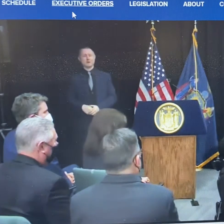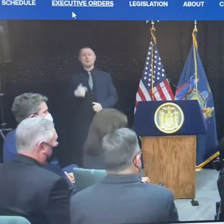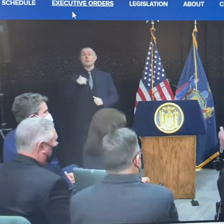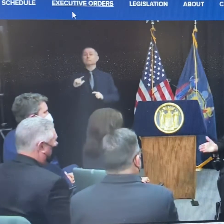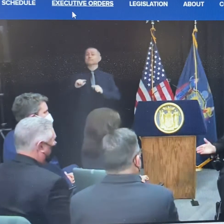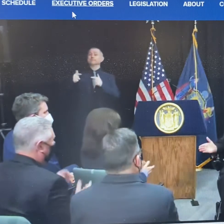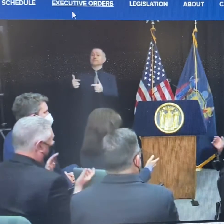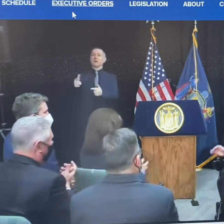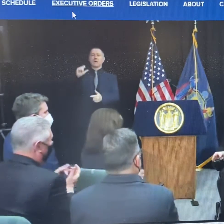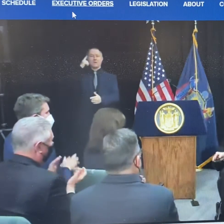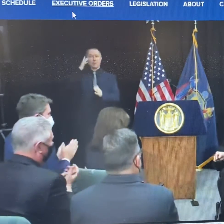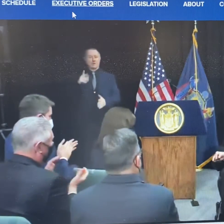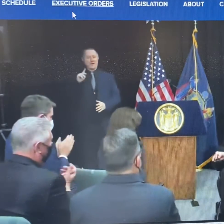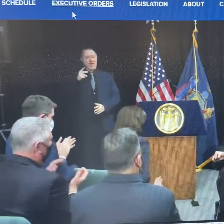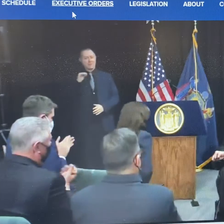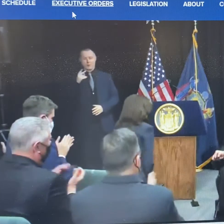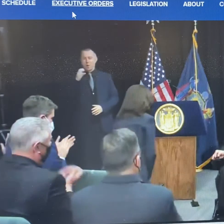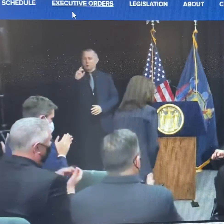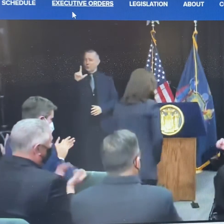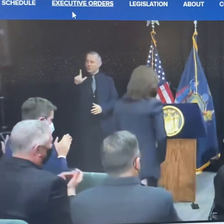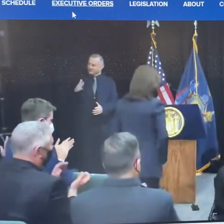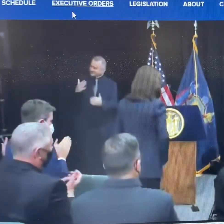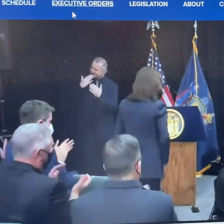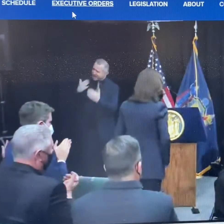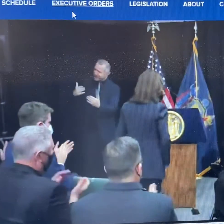So thank you, Governor. Welcome.